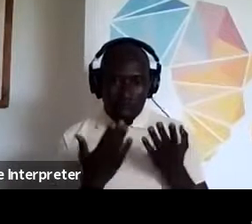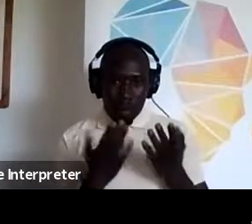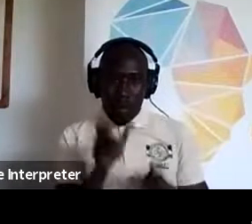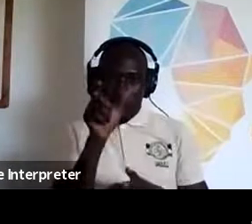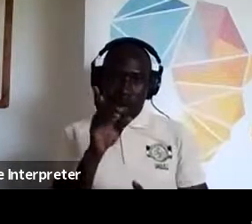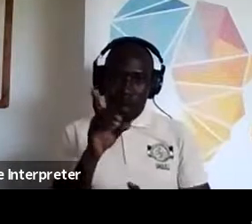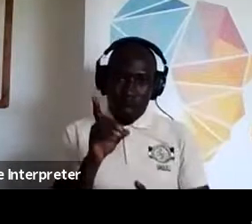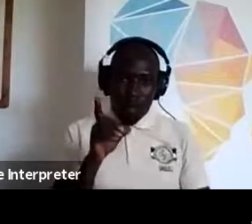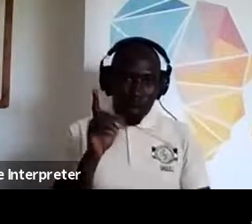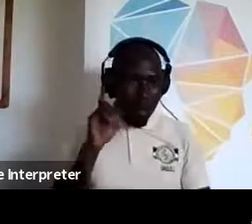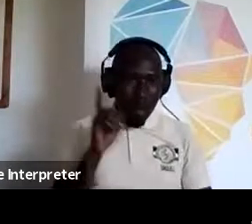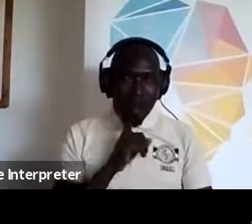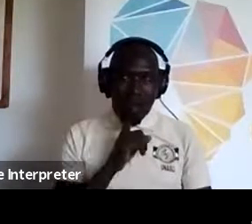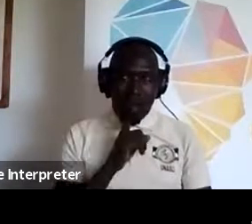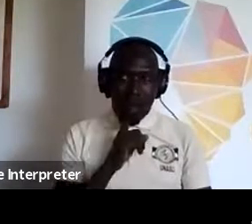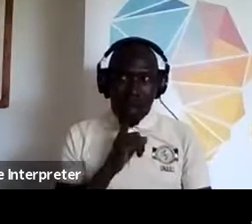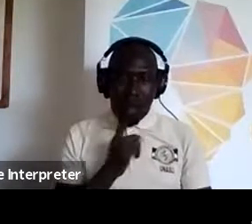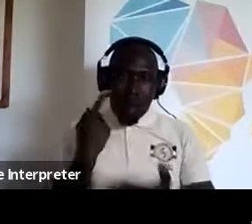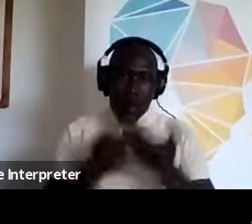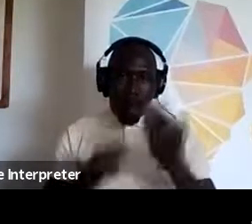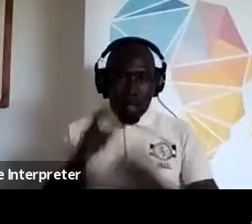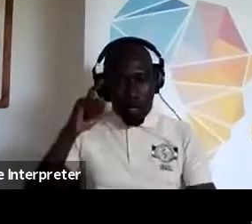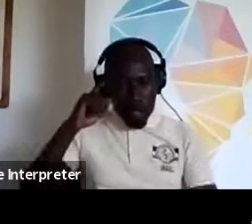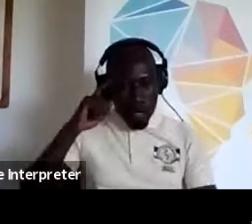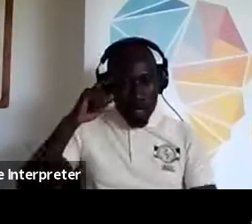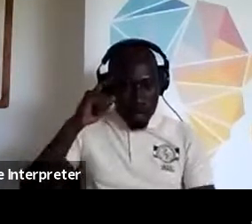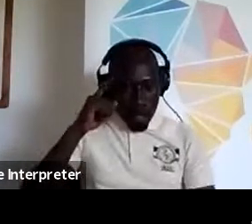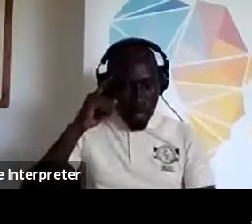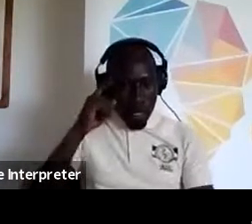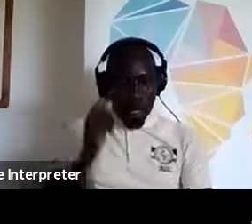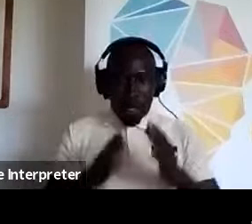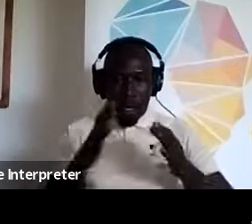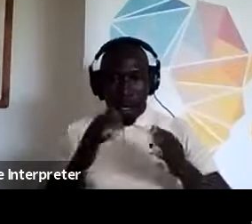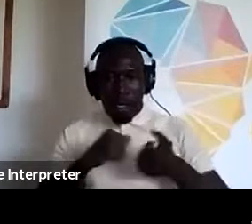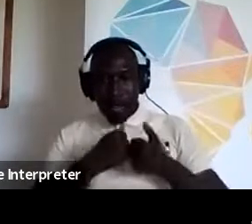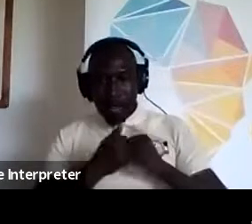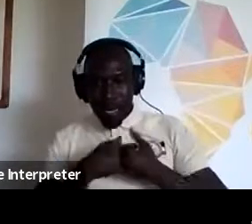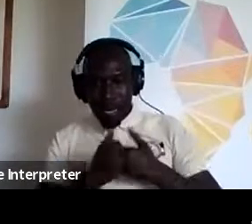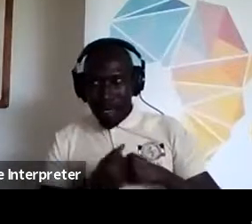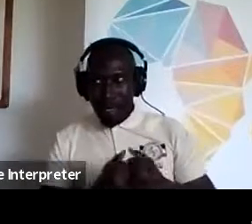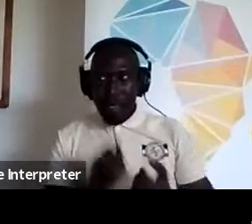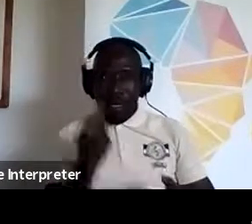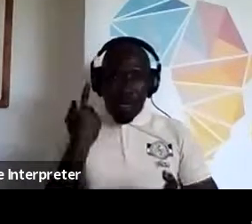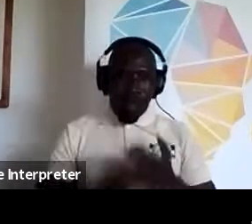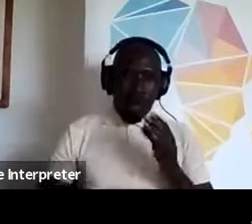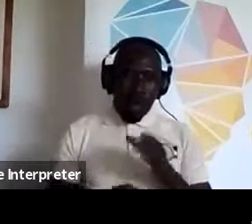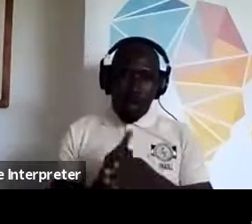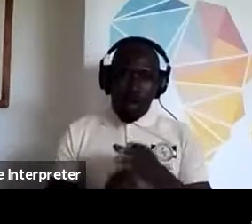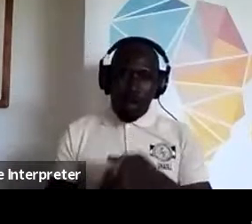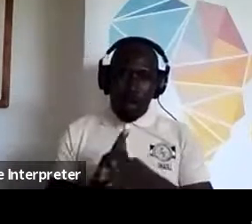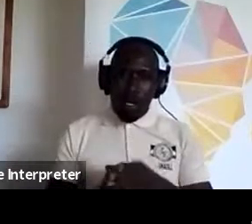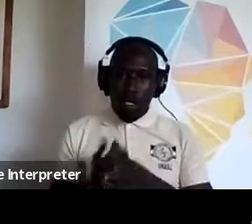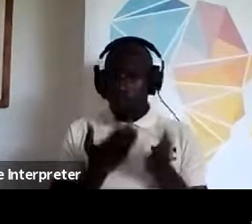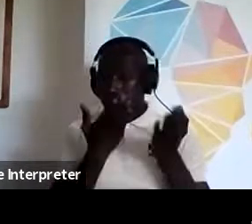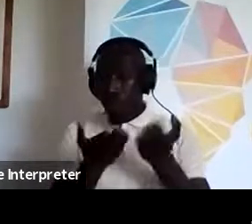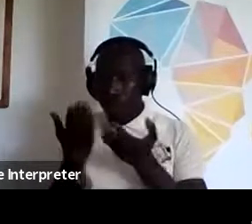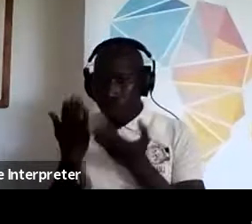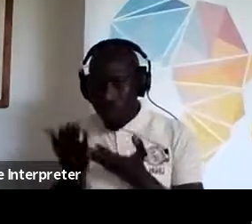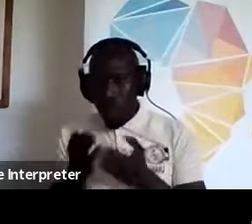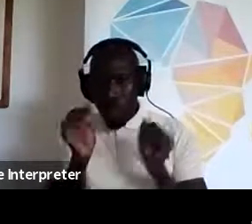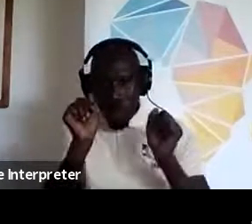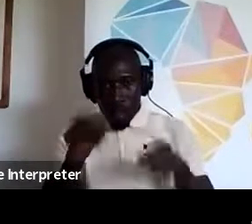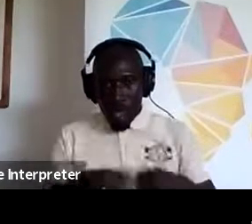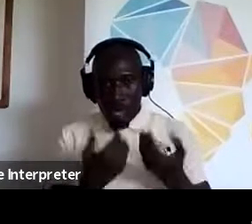persons who are deaf, what do you think are the main challenges, and maybe what opportunities do exist that you can